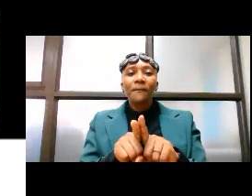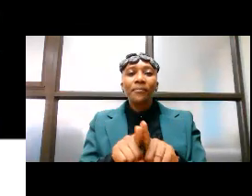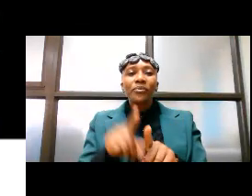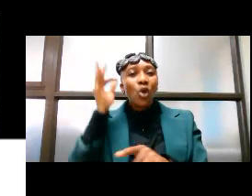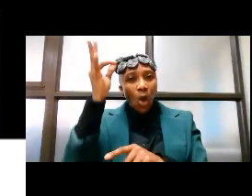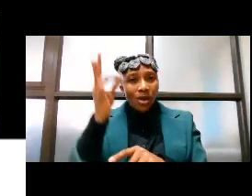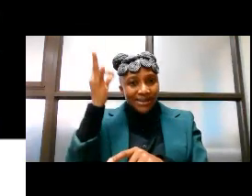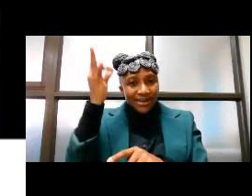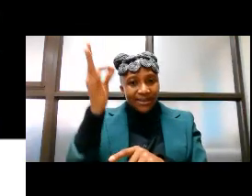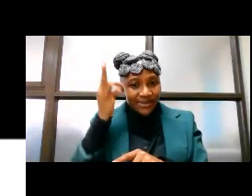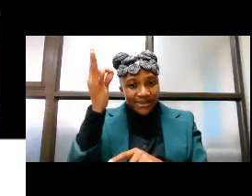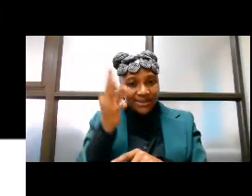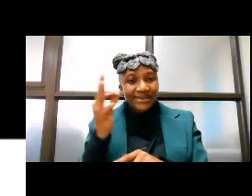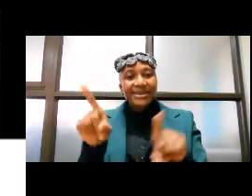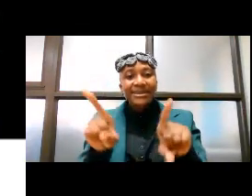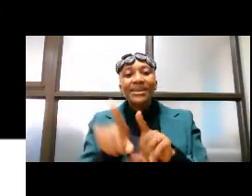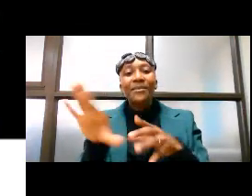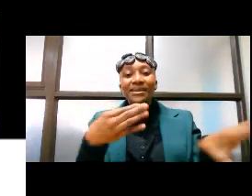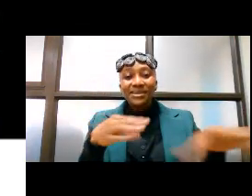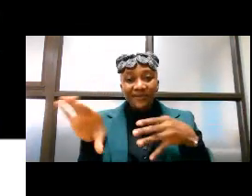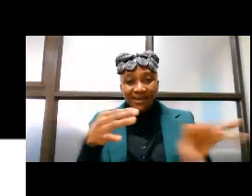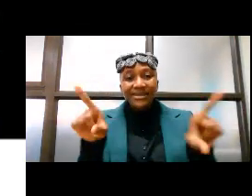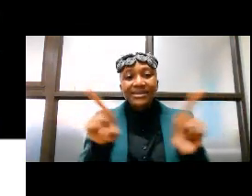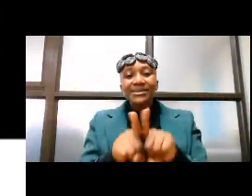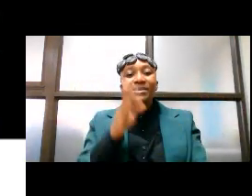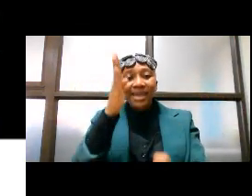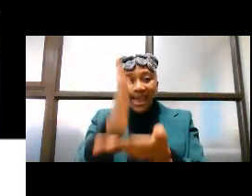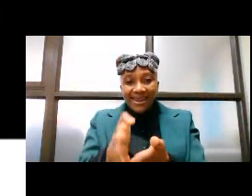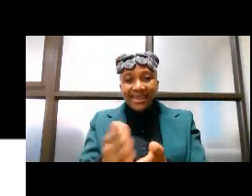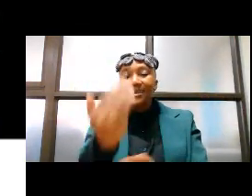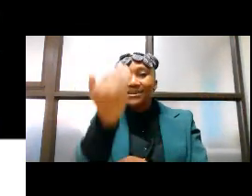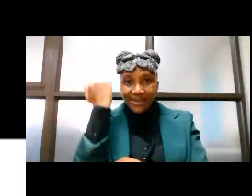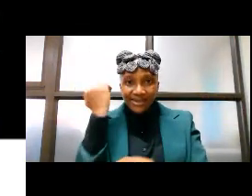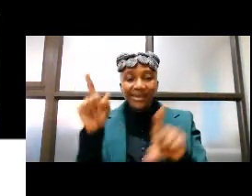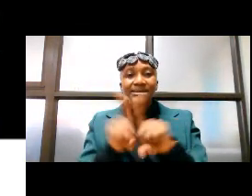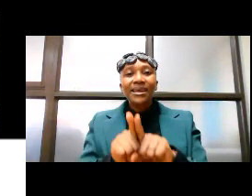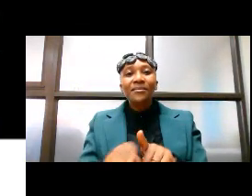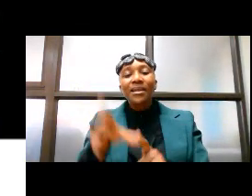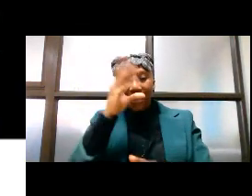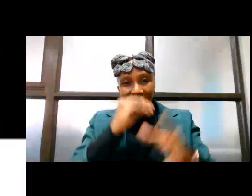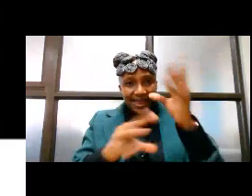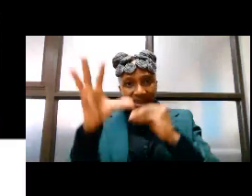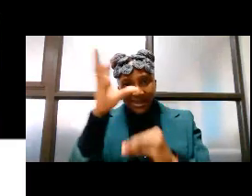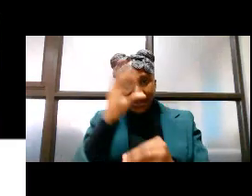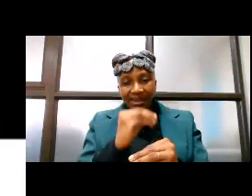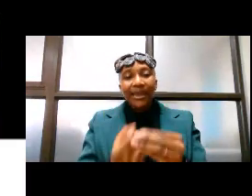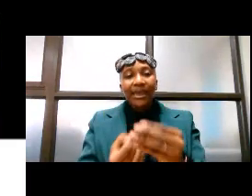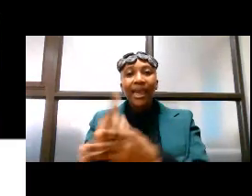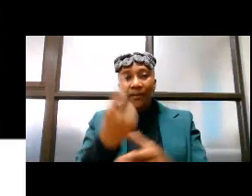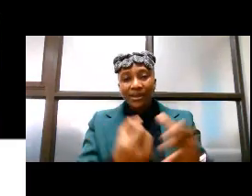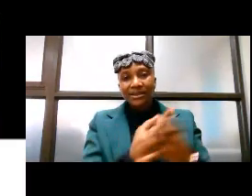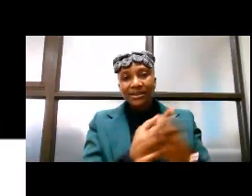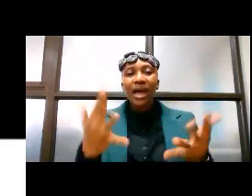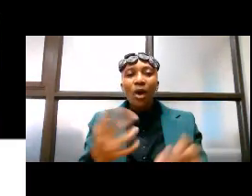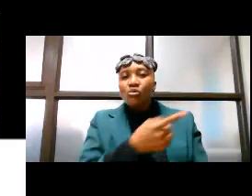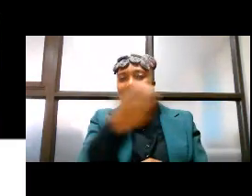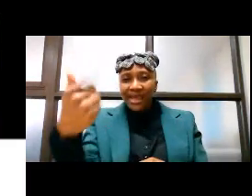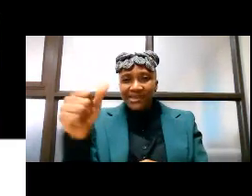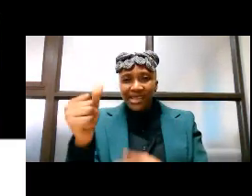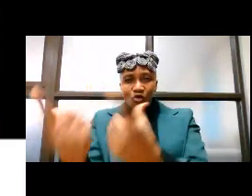and concrete experiences. Learning takes place best when they can do and be